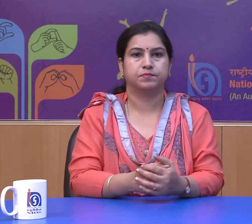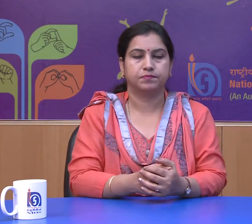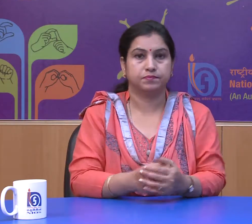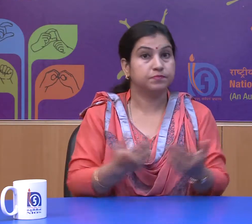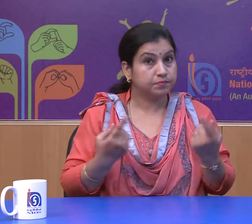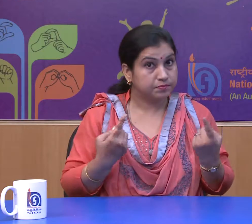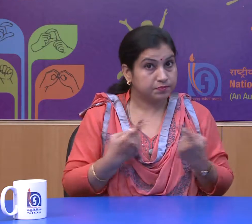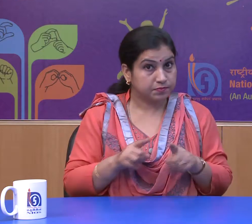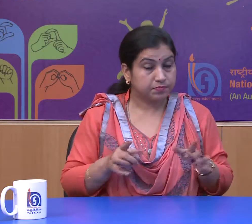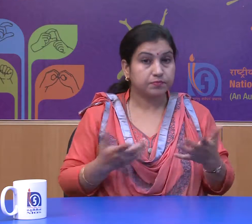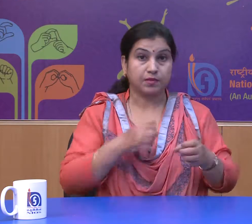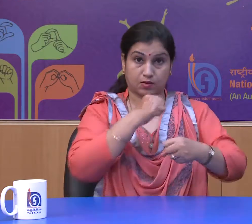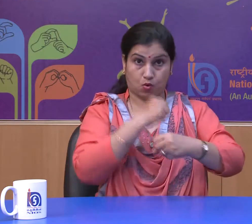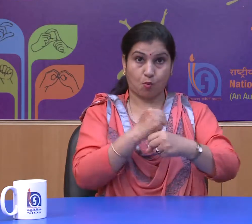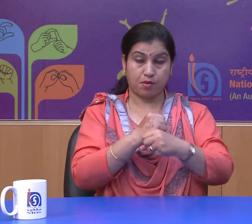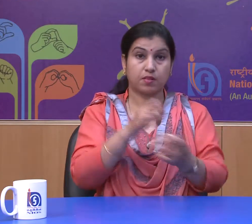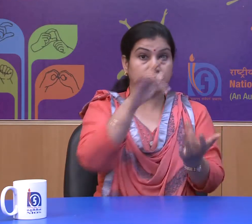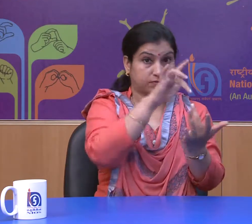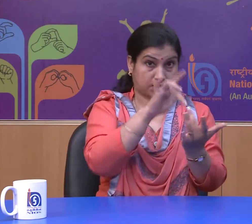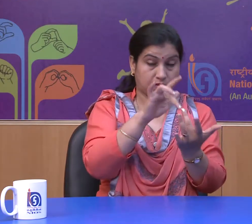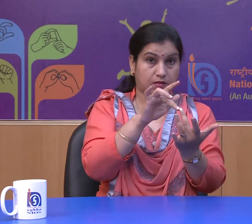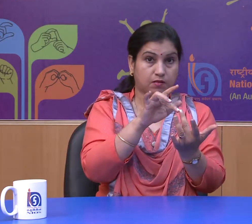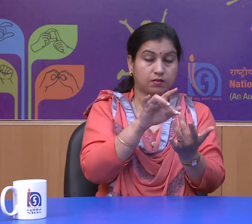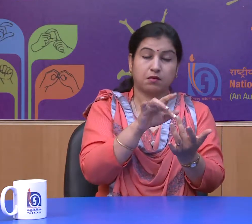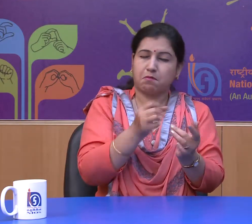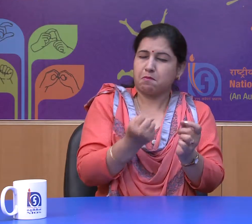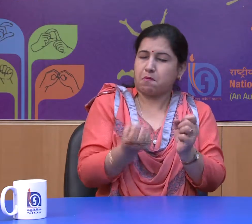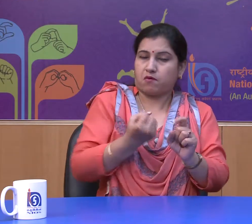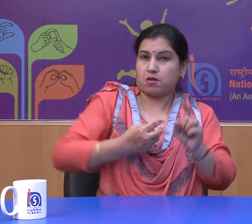However, the government at the center is most powerful.